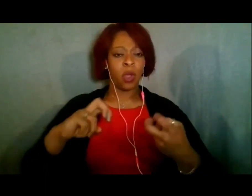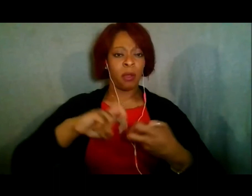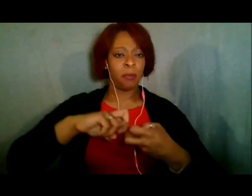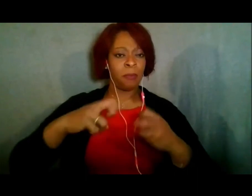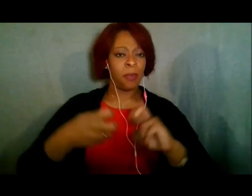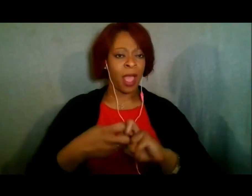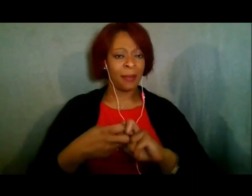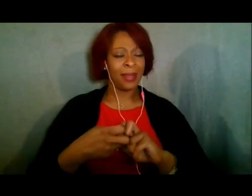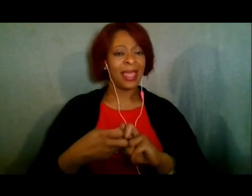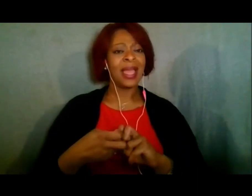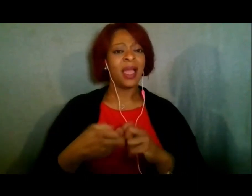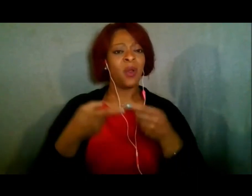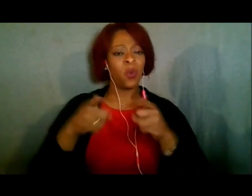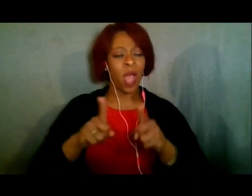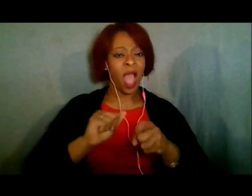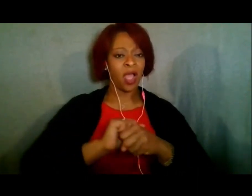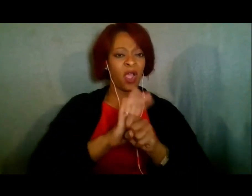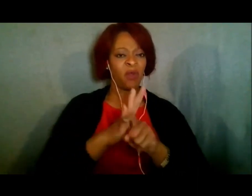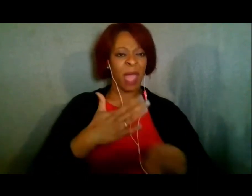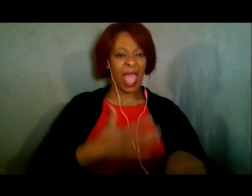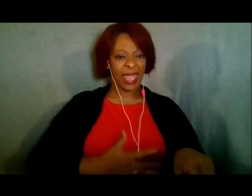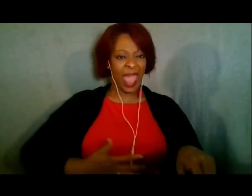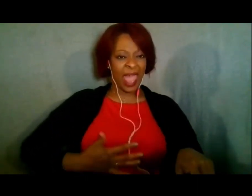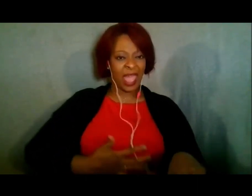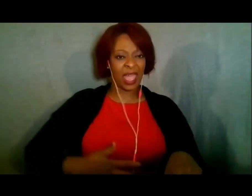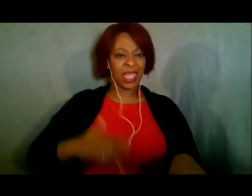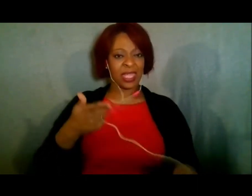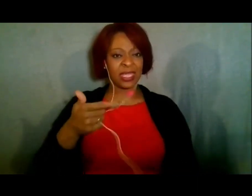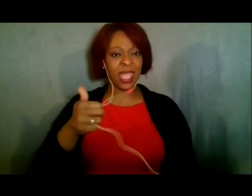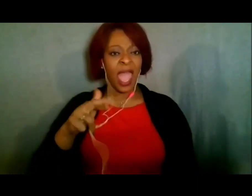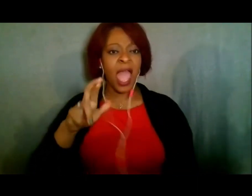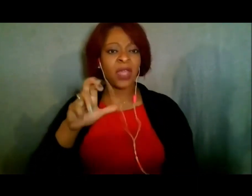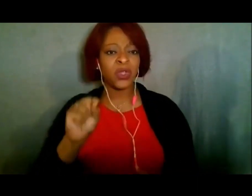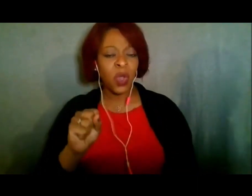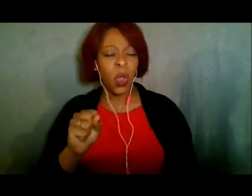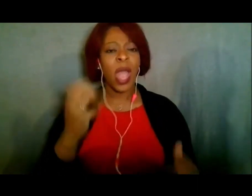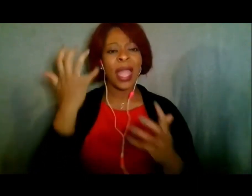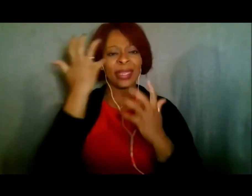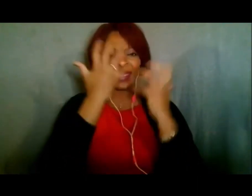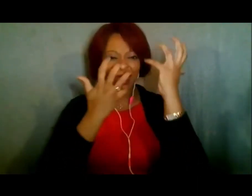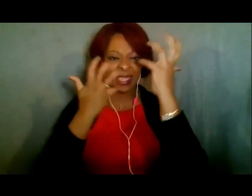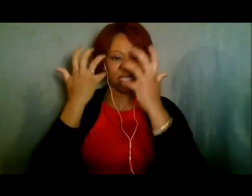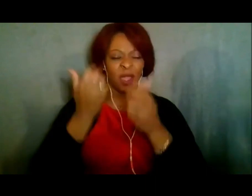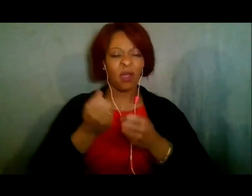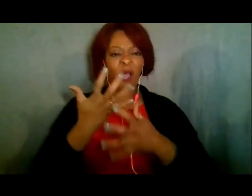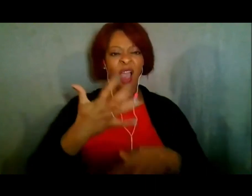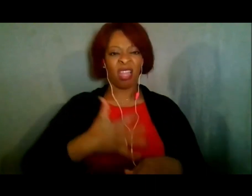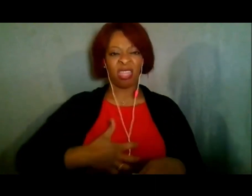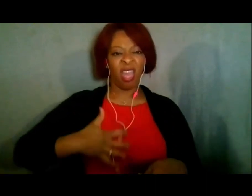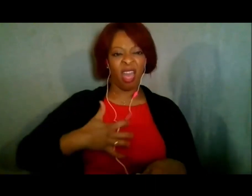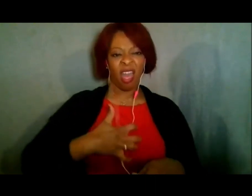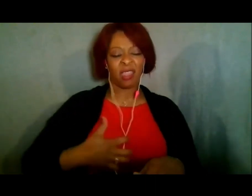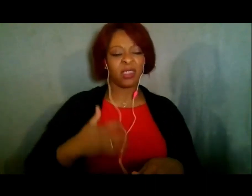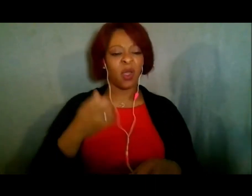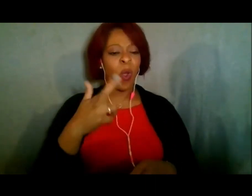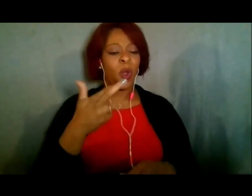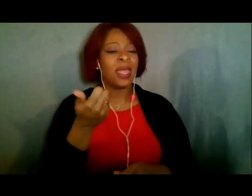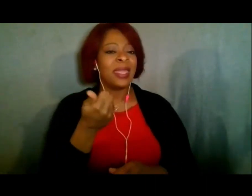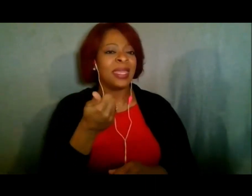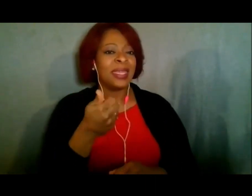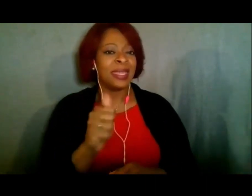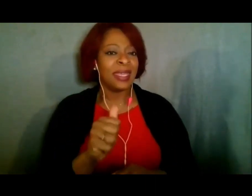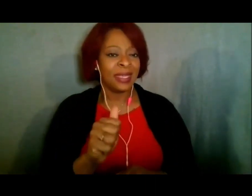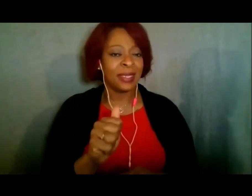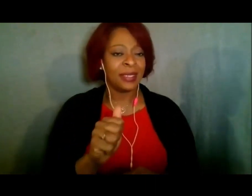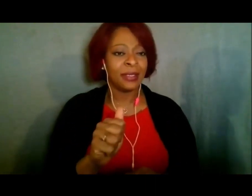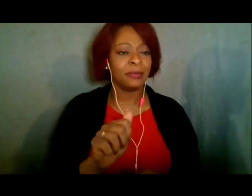What about gastrointestinal problems, specifically dizziness that may lead to nausea and ultimately emesis?